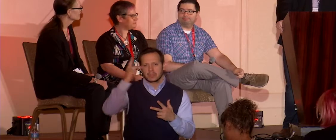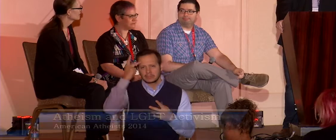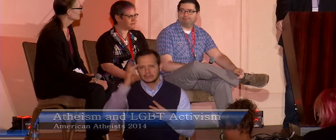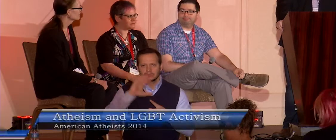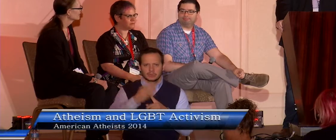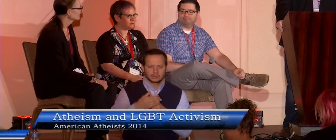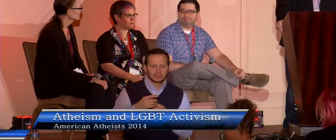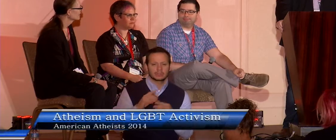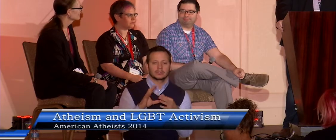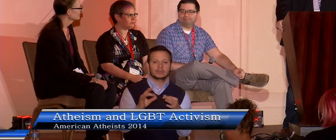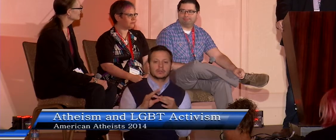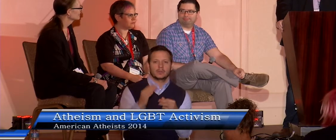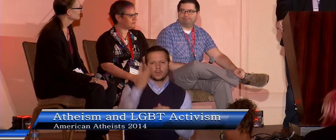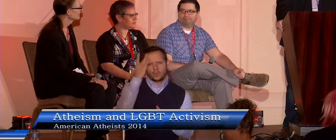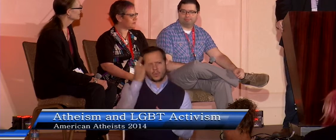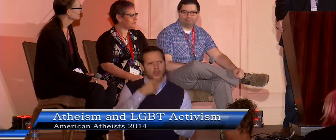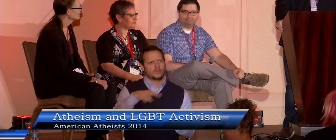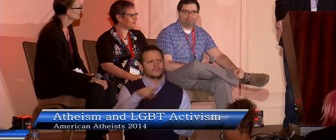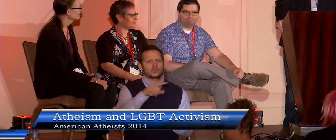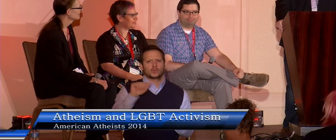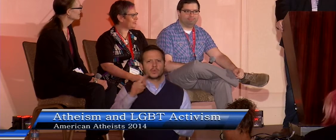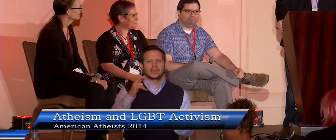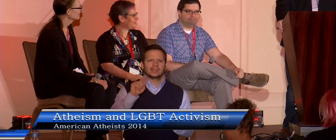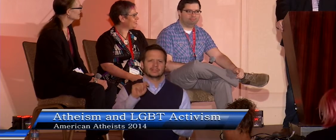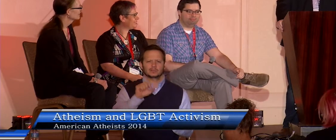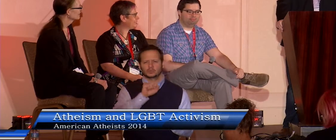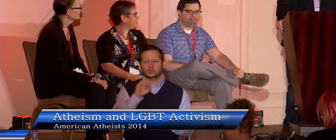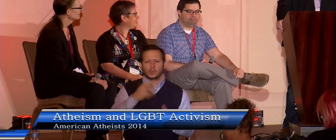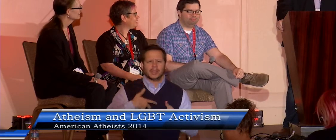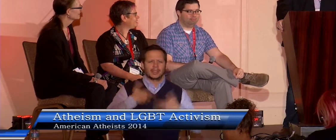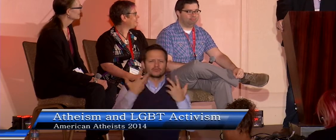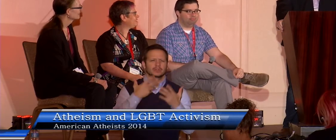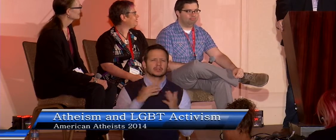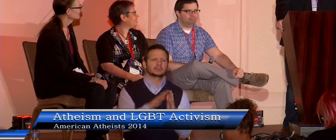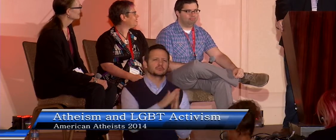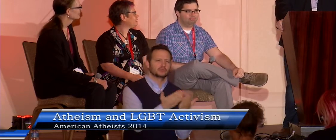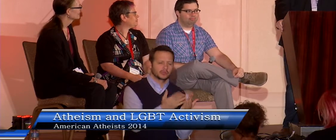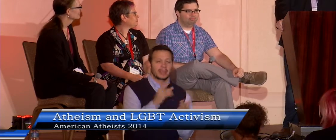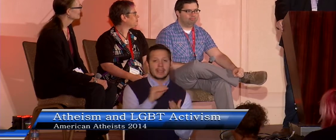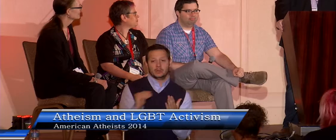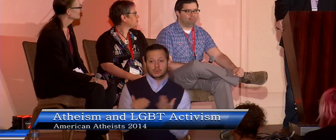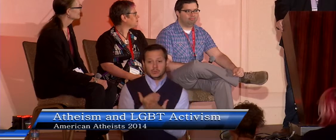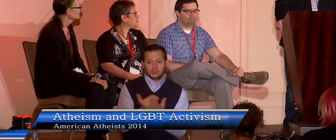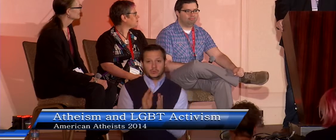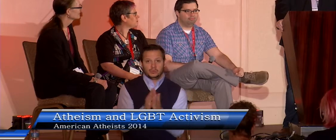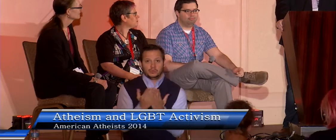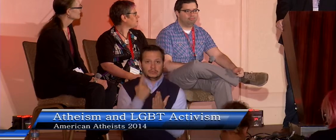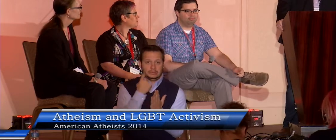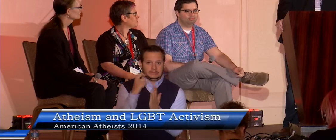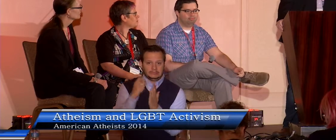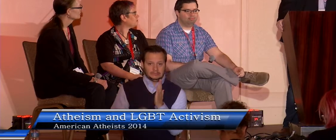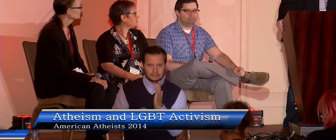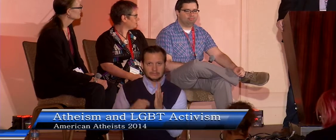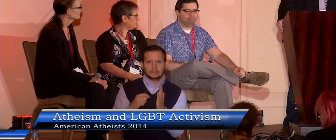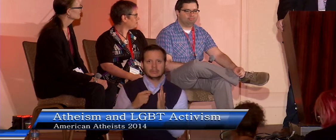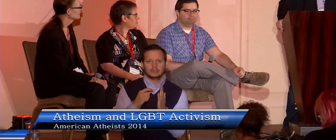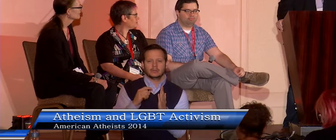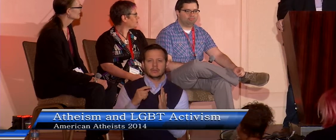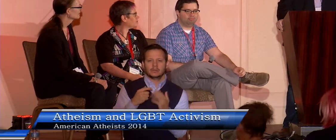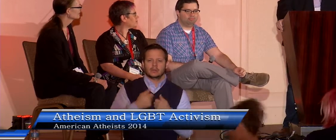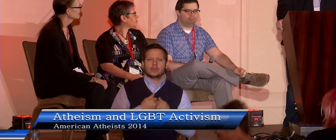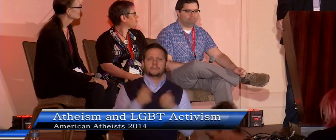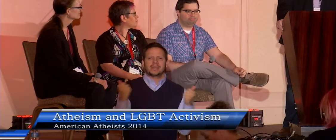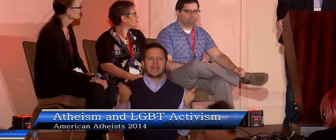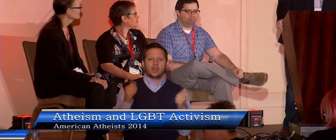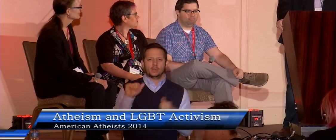You Atheists So Angry? Fantastic book if you haven't already read it. And her new book, which you can get right now in our bookstore, Coming Out Atheist,